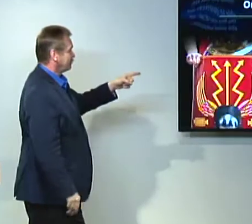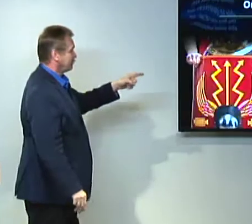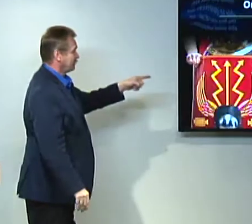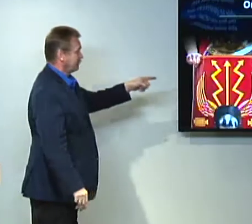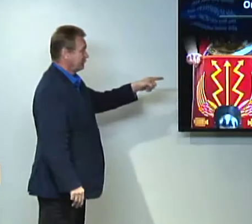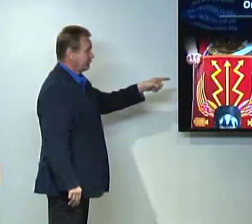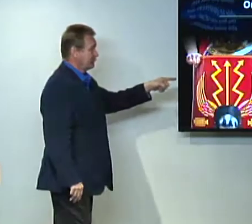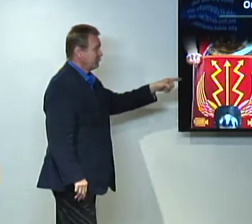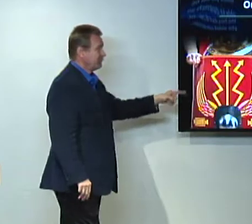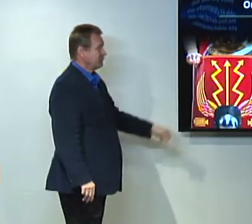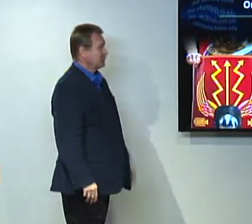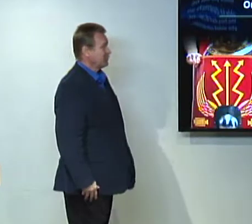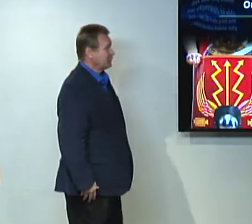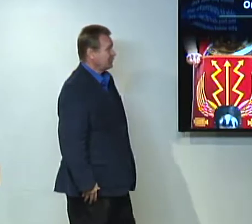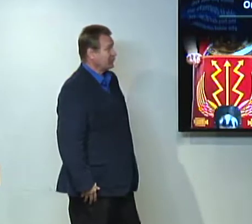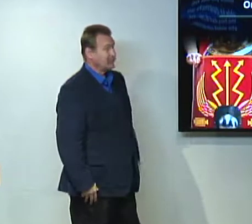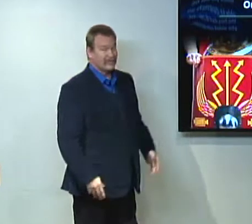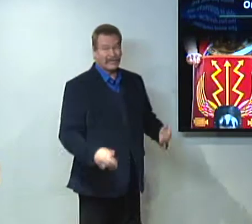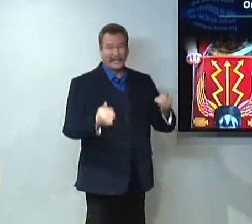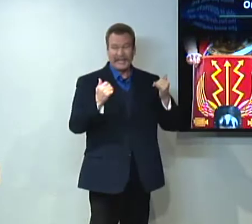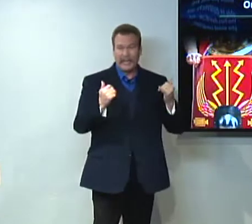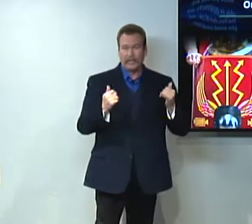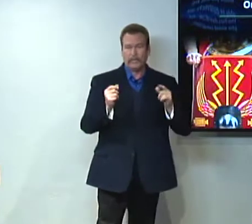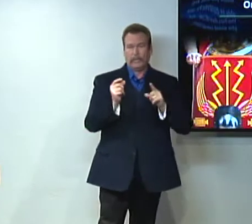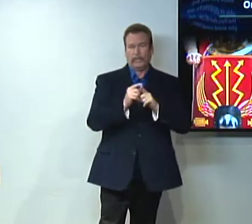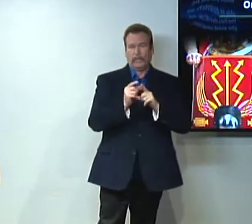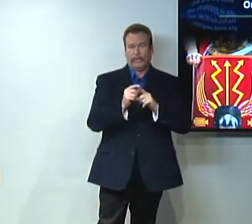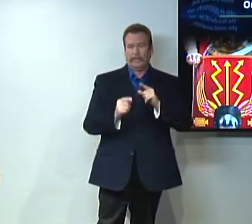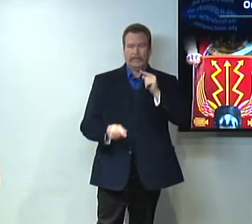this idea of the shield of faith.